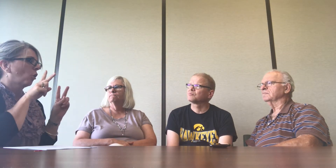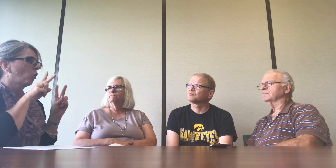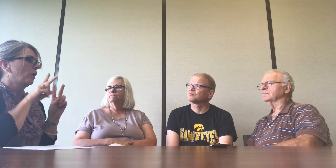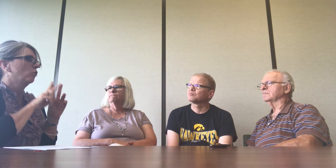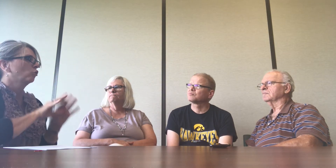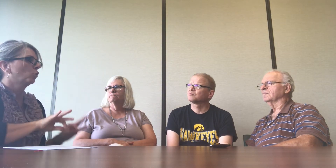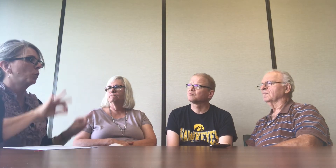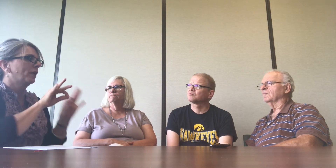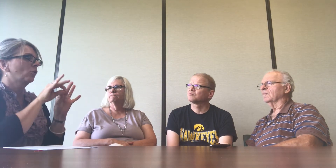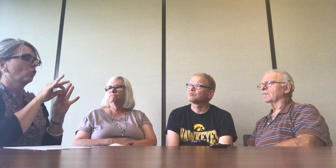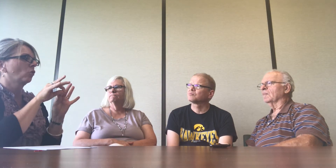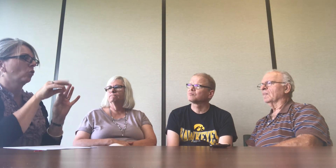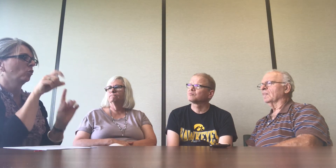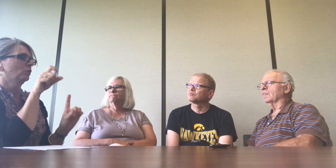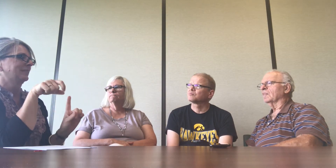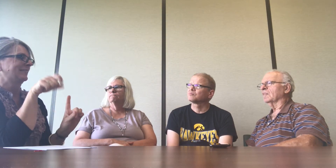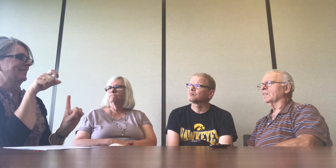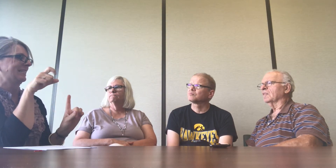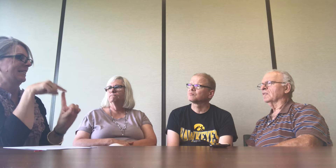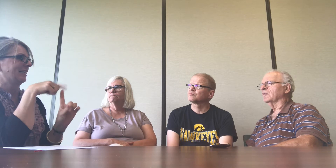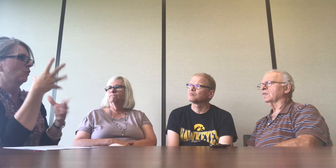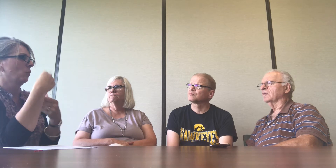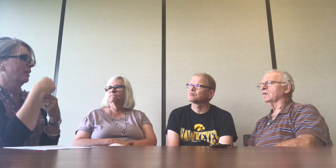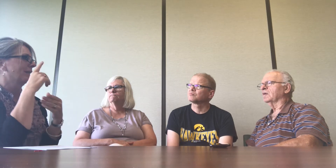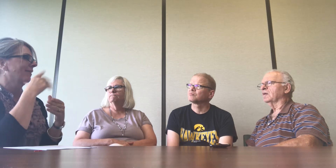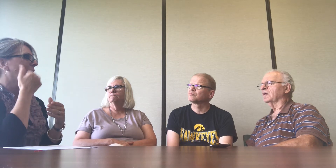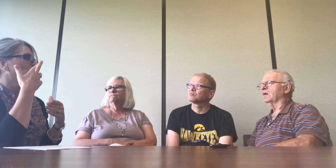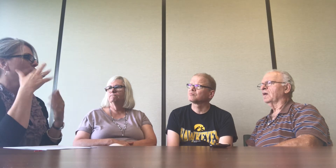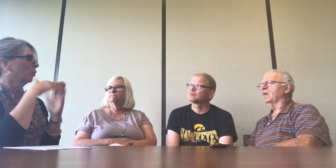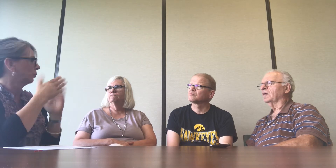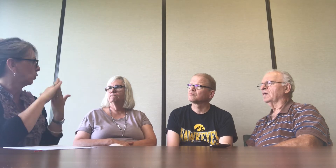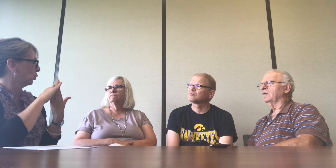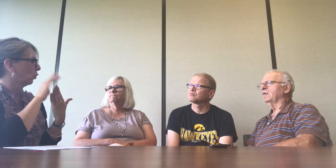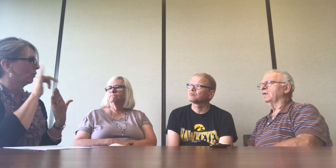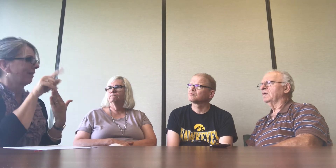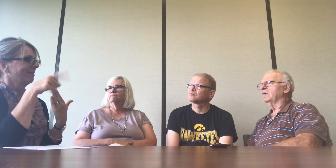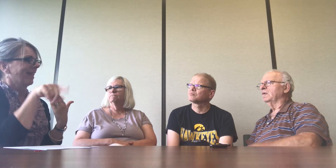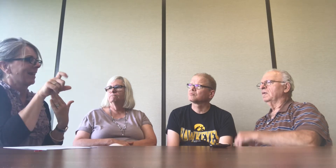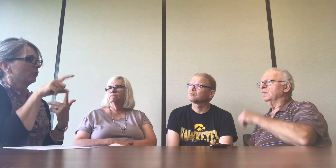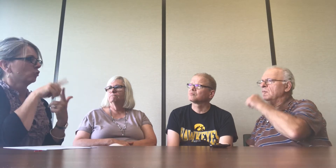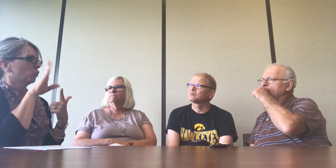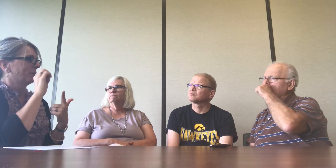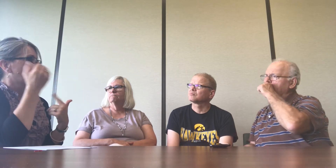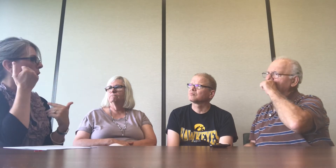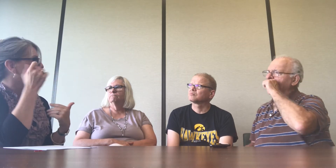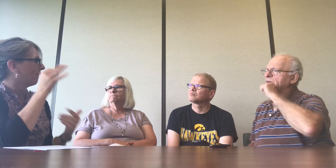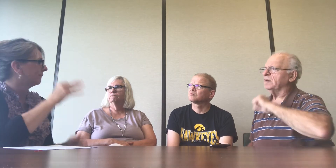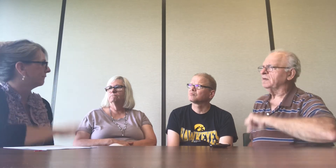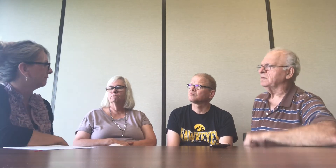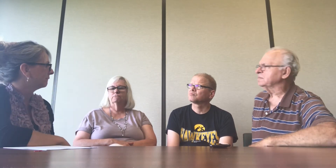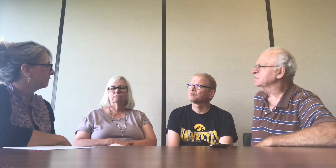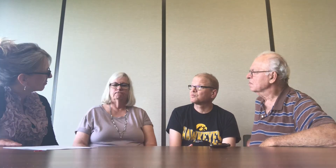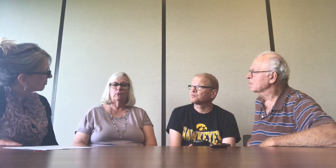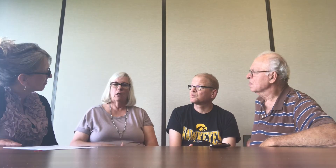What do you think a critical need is within the deaf community? What do they need to be aware